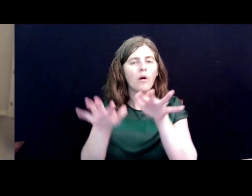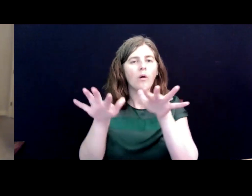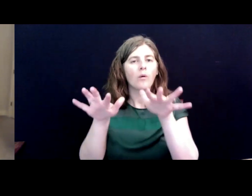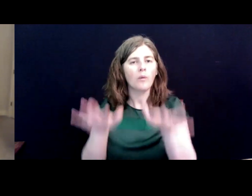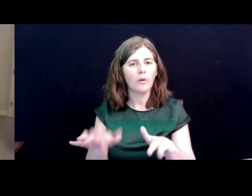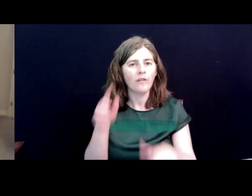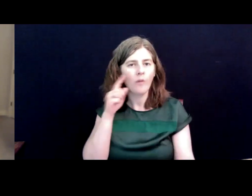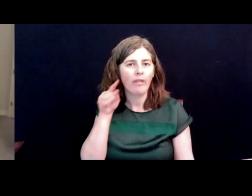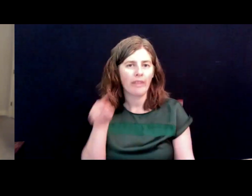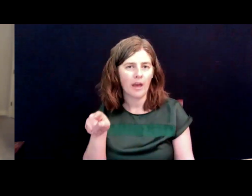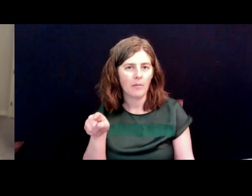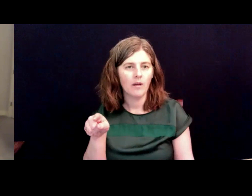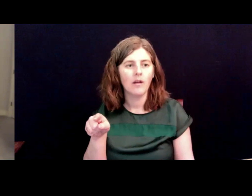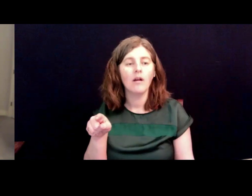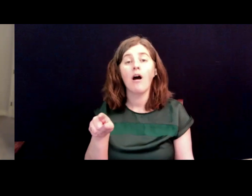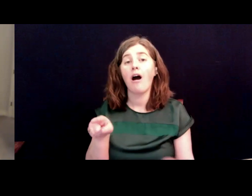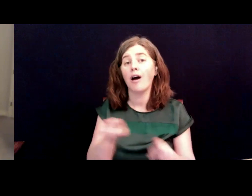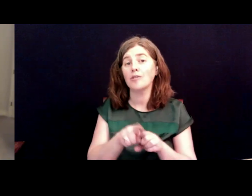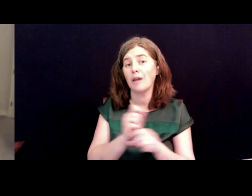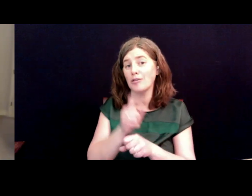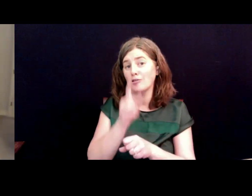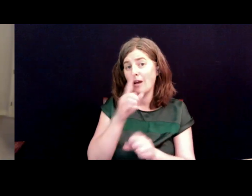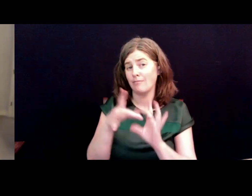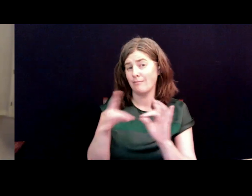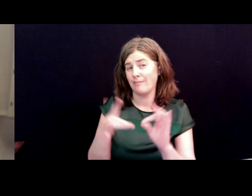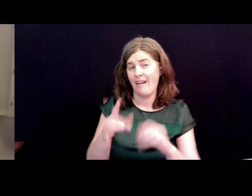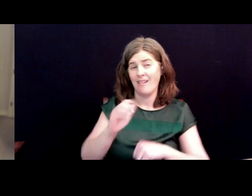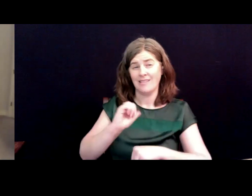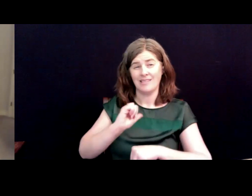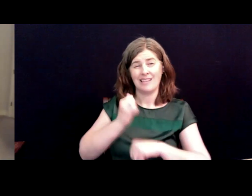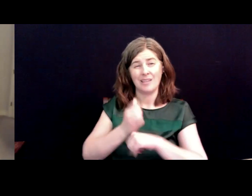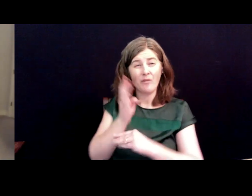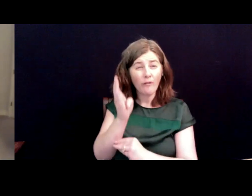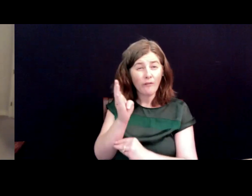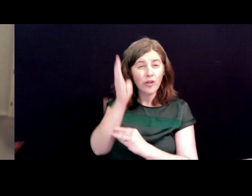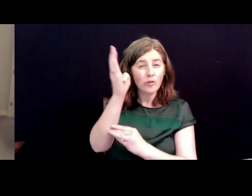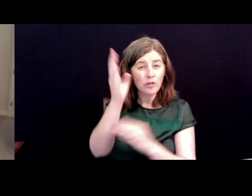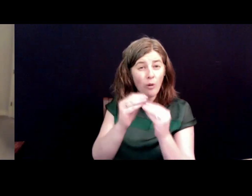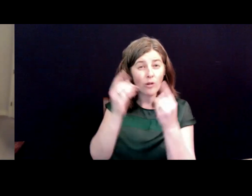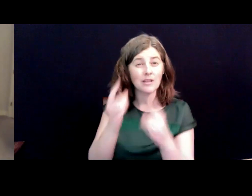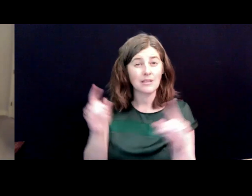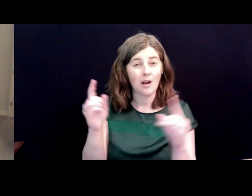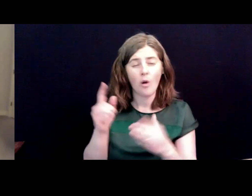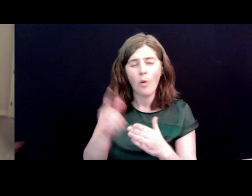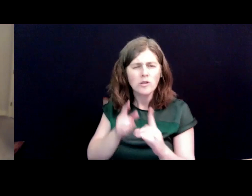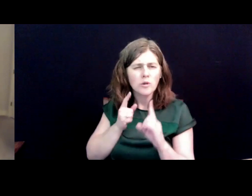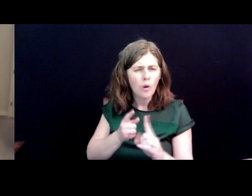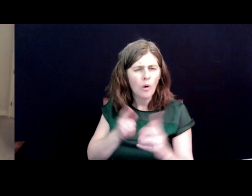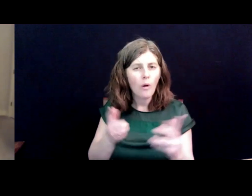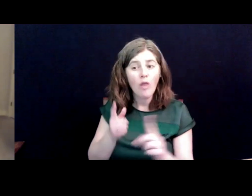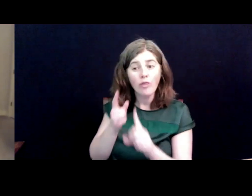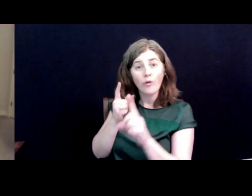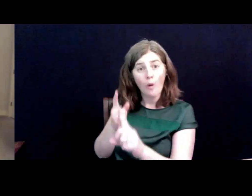And I'll also make sure that I point this out. It sets you up for future successes, because what's our goal here? Our goal here is